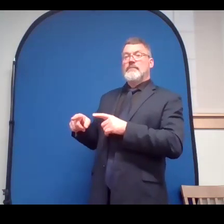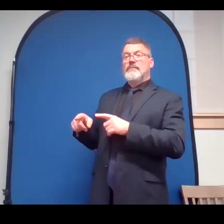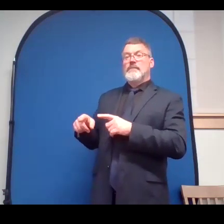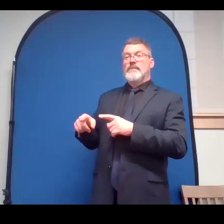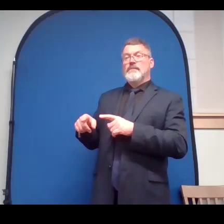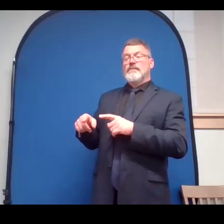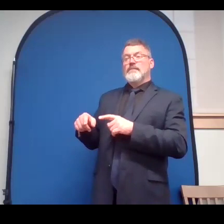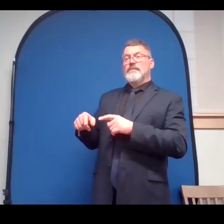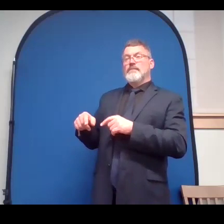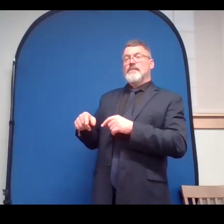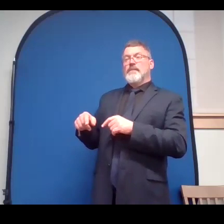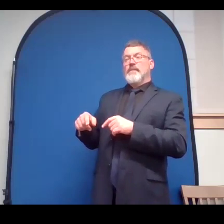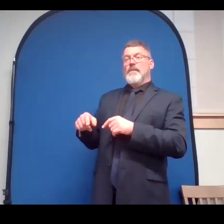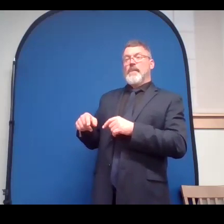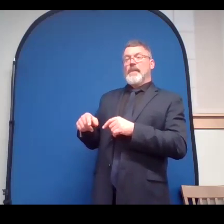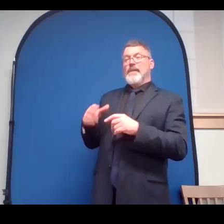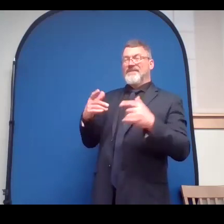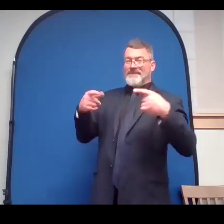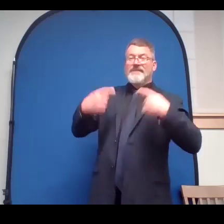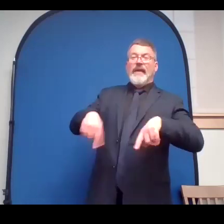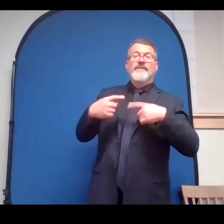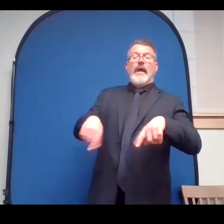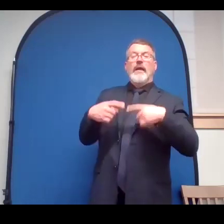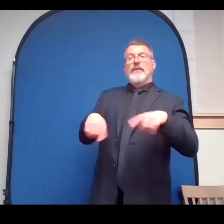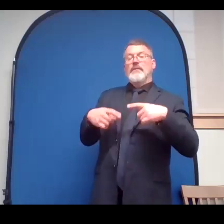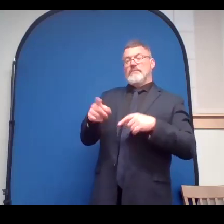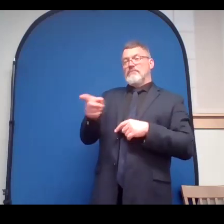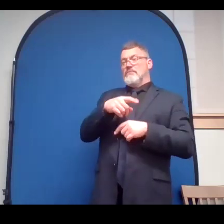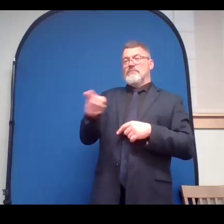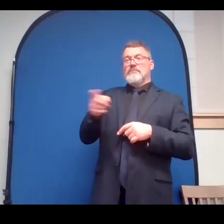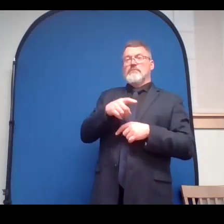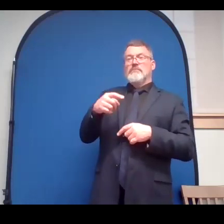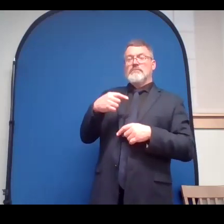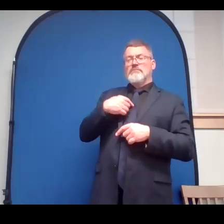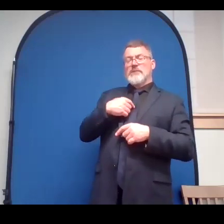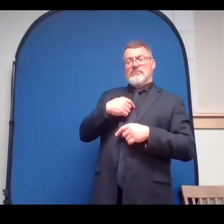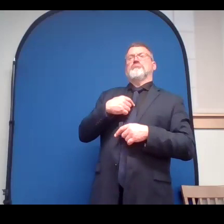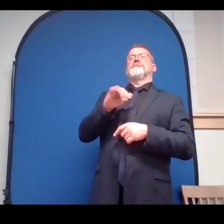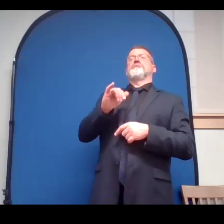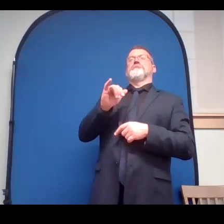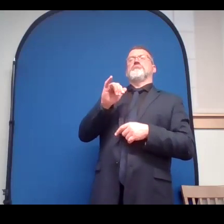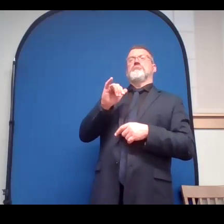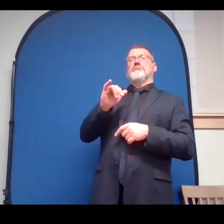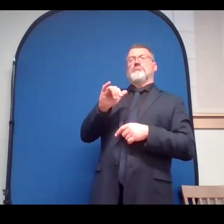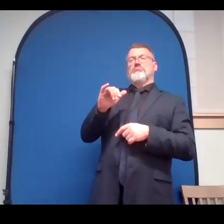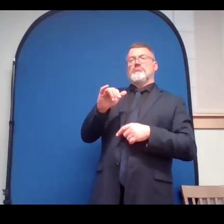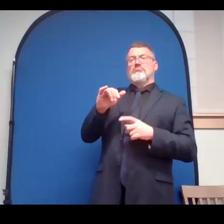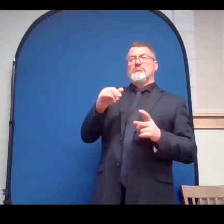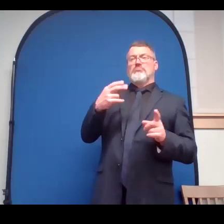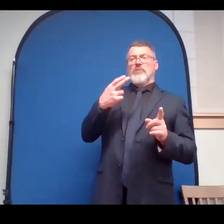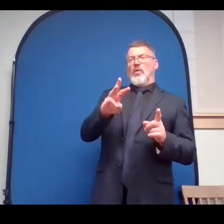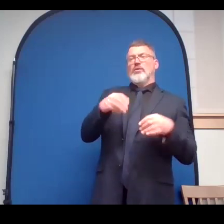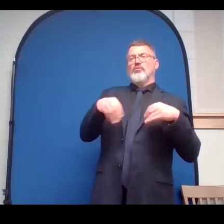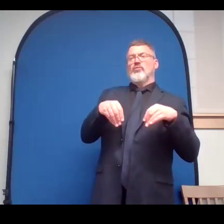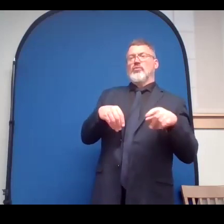a altercation or a confrontation at I've understood to be a hardware store, possibly I understood it to be a